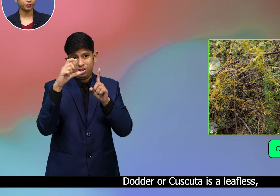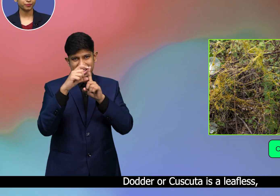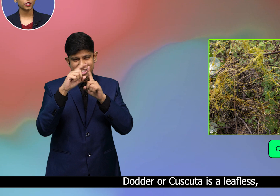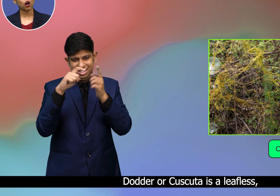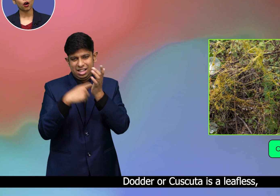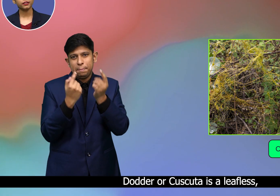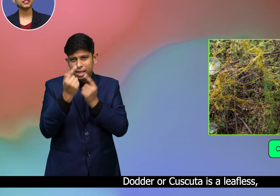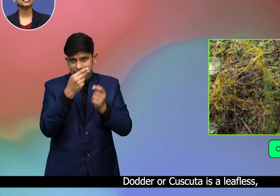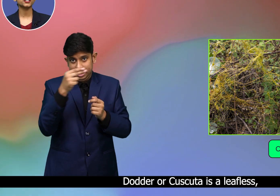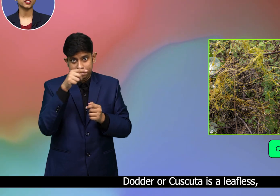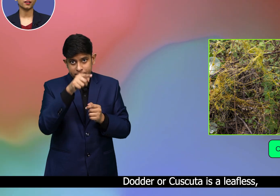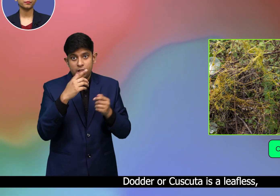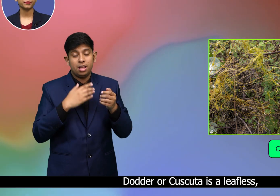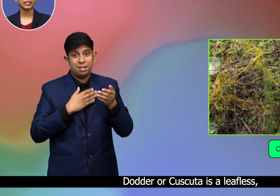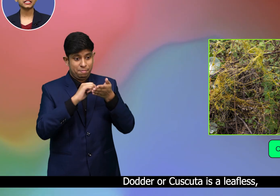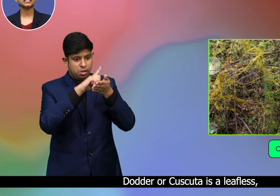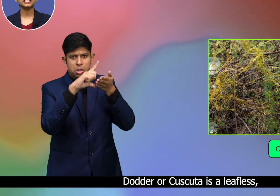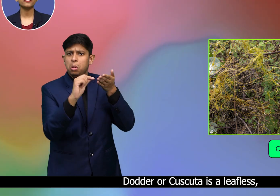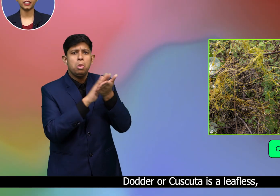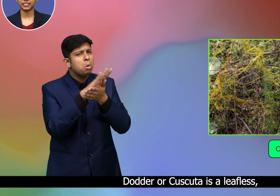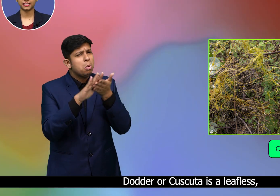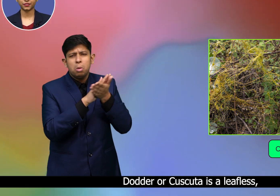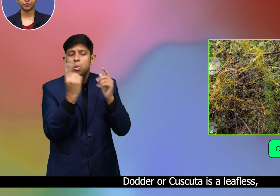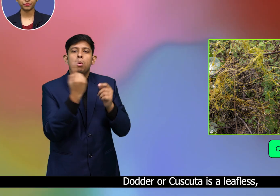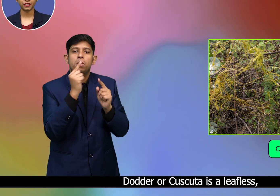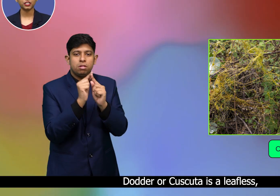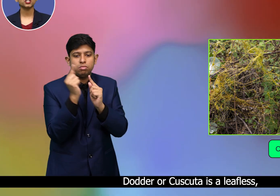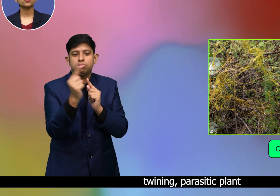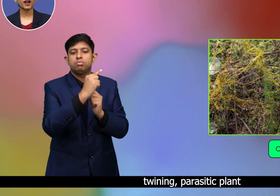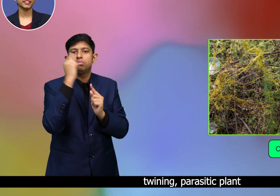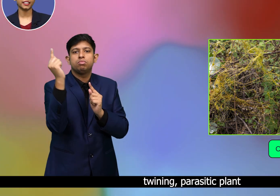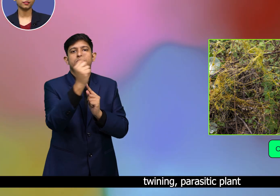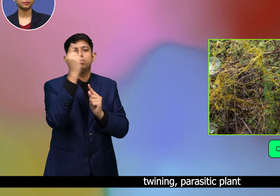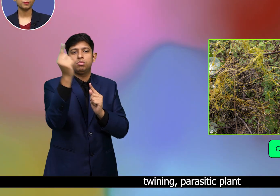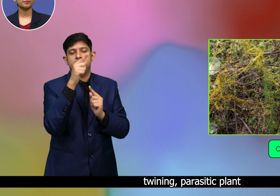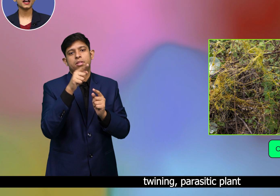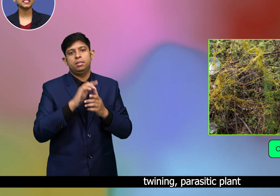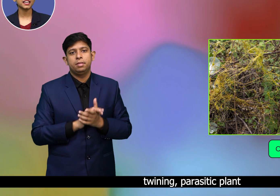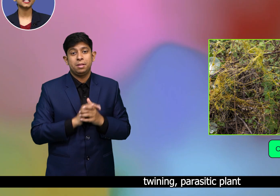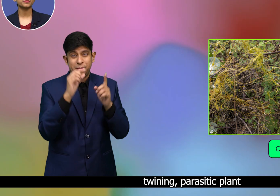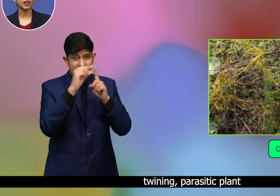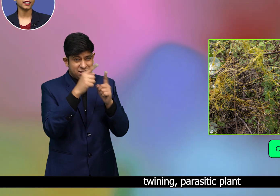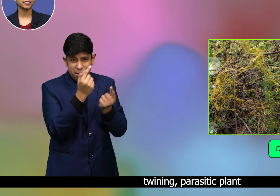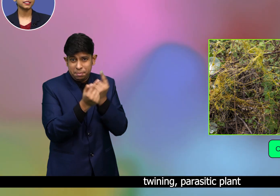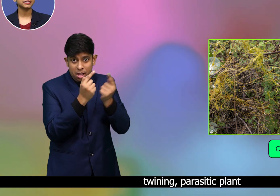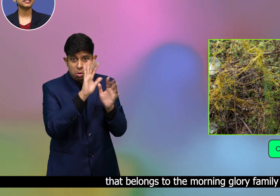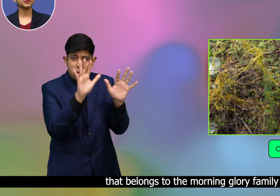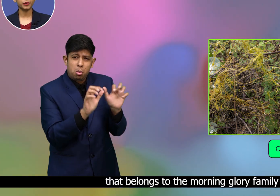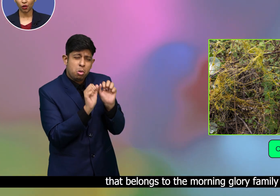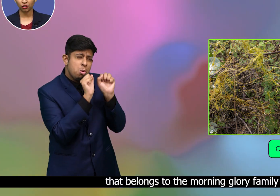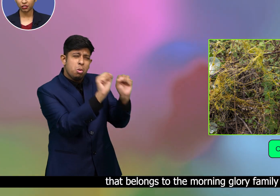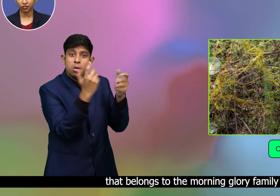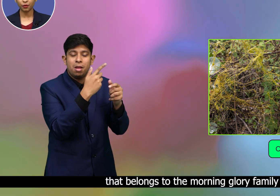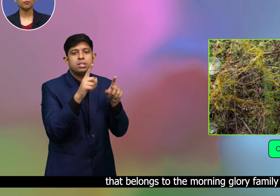Dodder or Cuscuta is a leafless, twining, parasitic plant